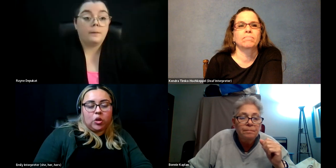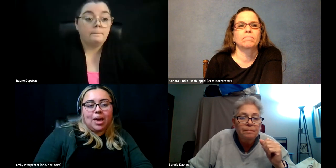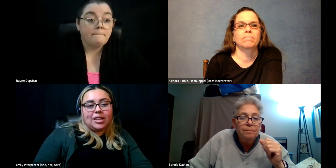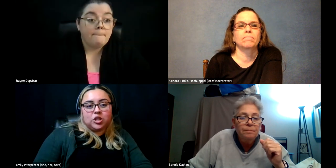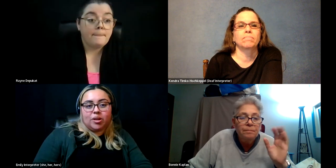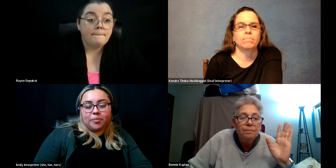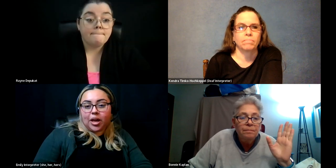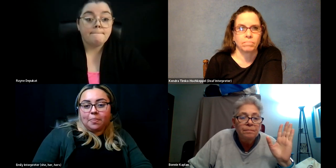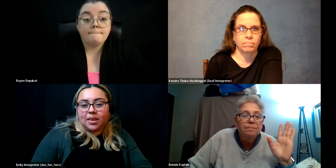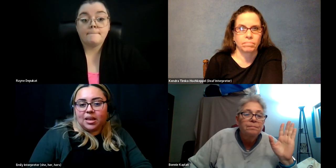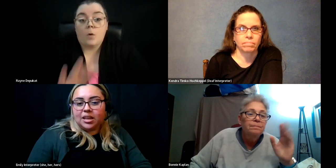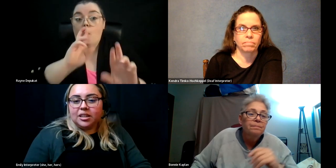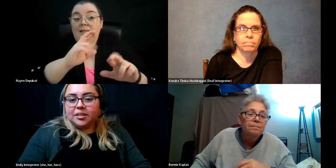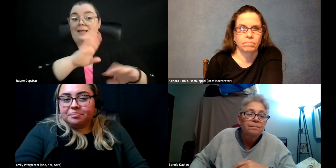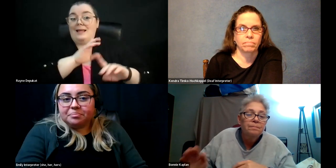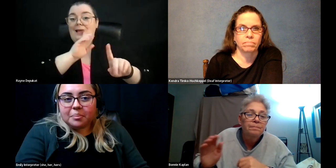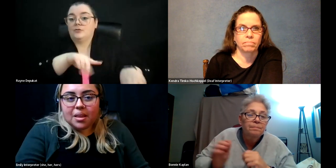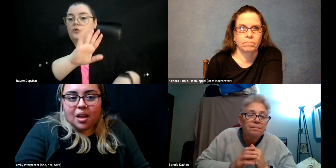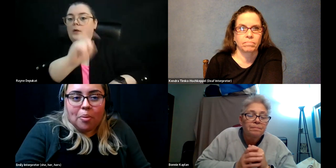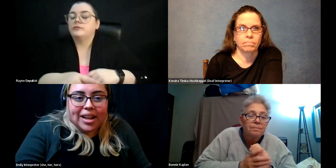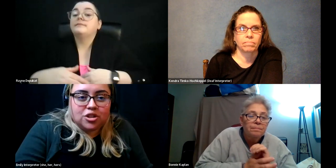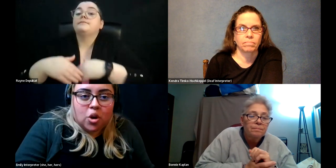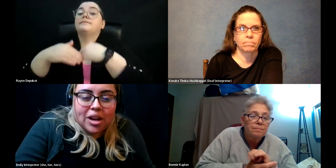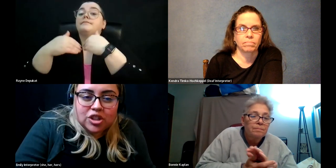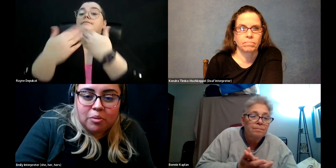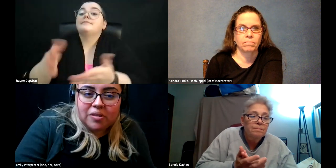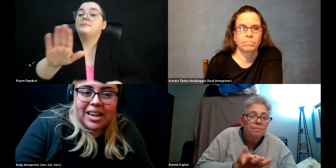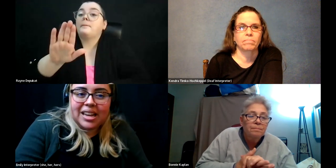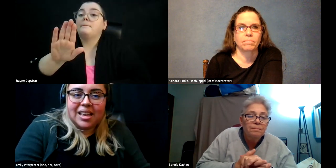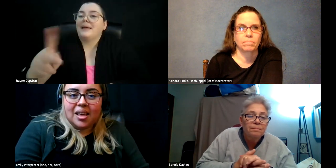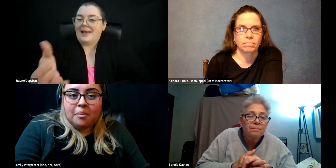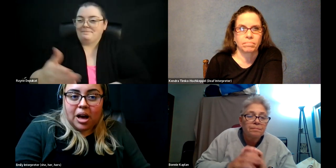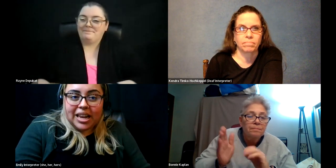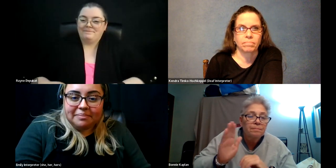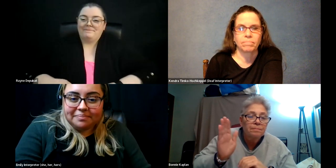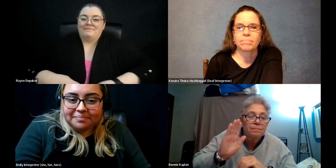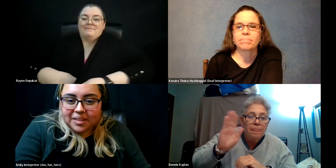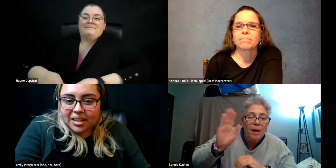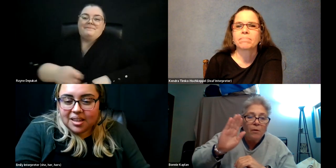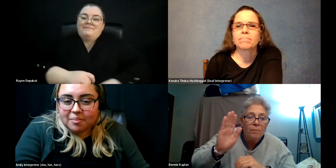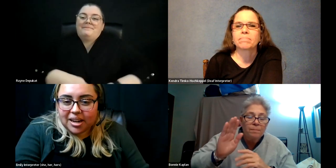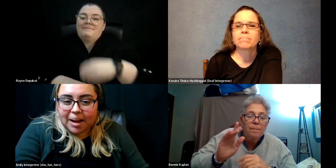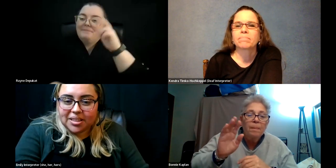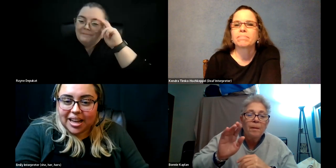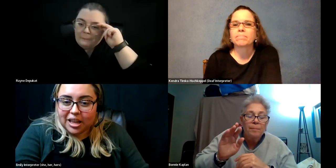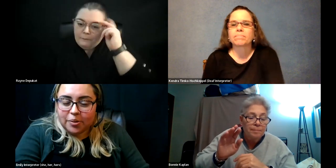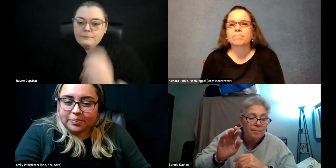there'll be edits to it, okay? Hope that answers your question, Maureen. Bonnie Kaplan saying hello.